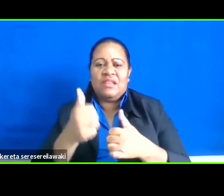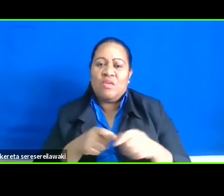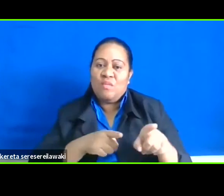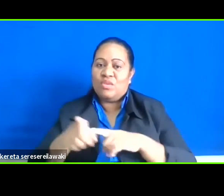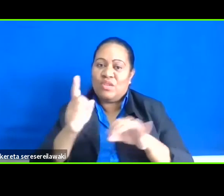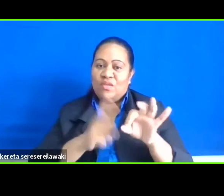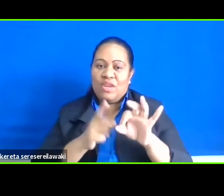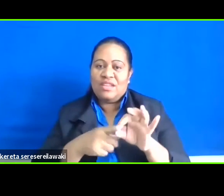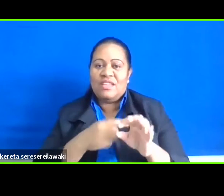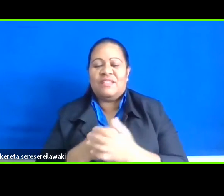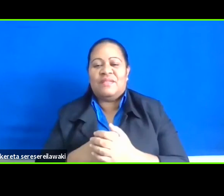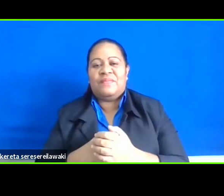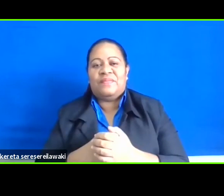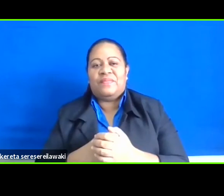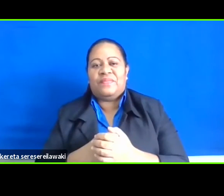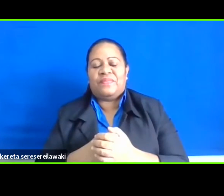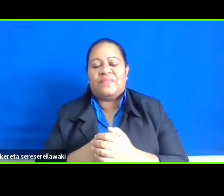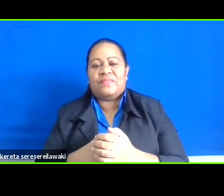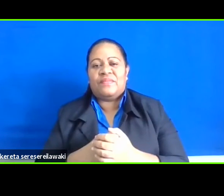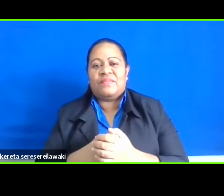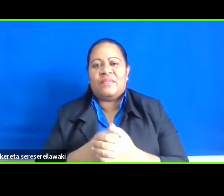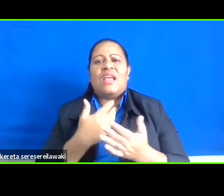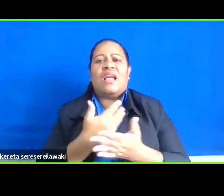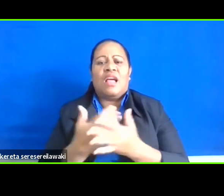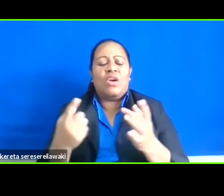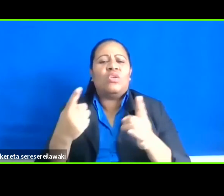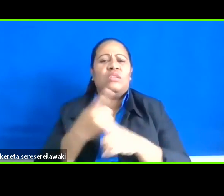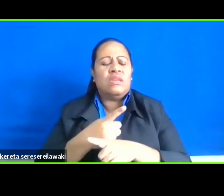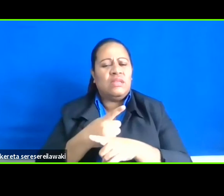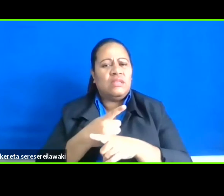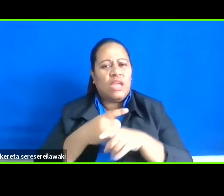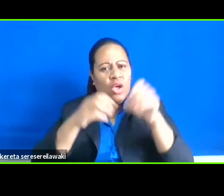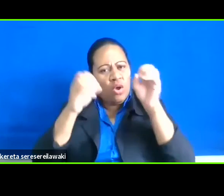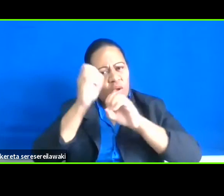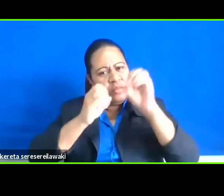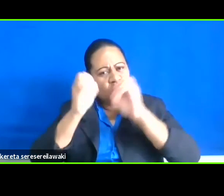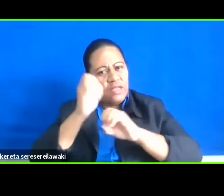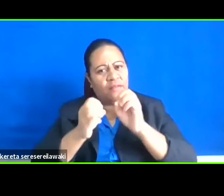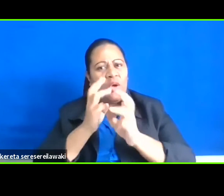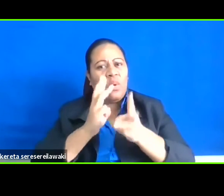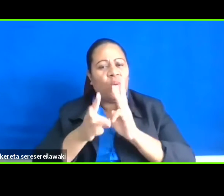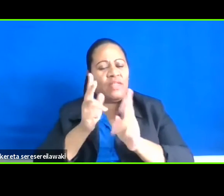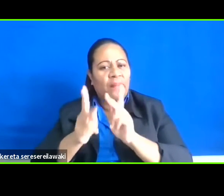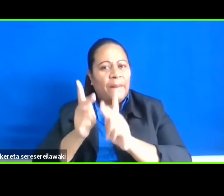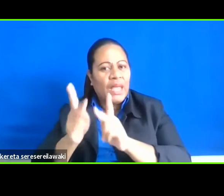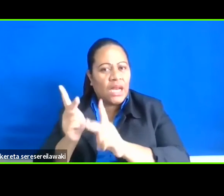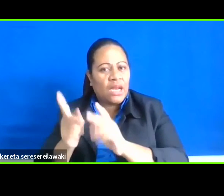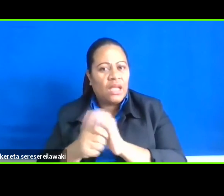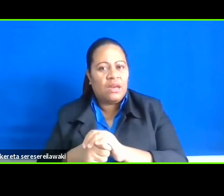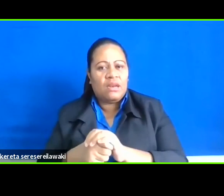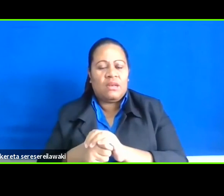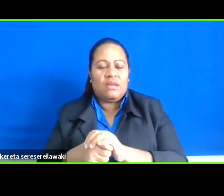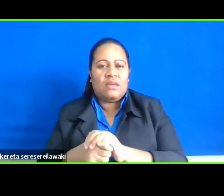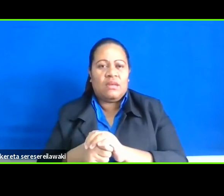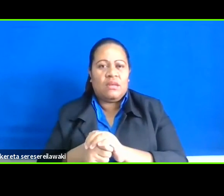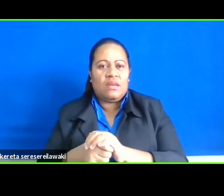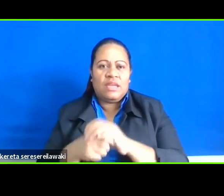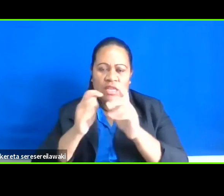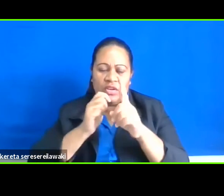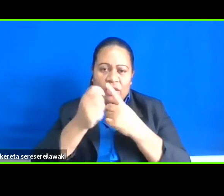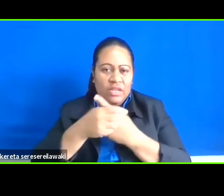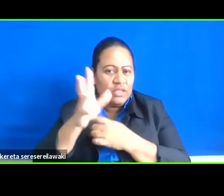the next question is are these changes observed weather patterns um and it's a traditional knowledge due to